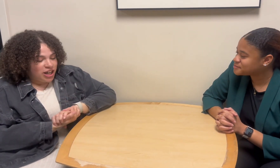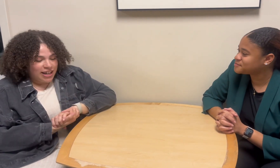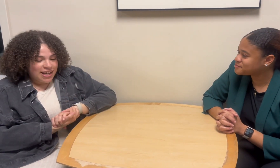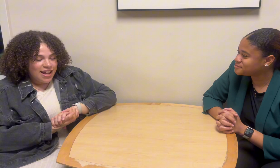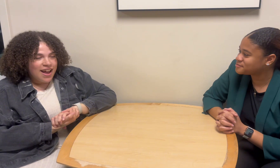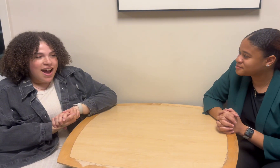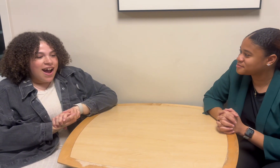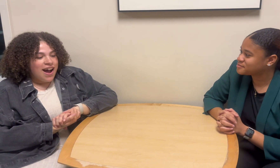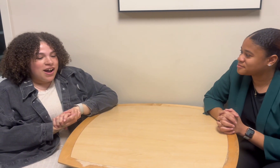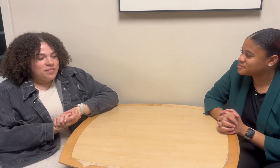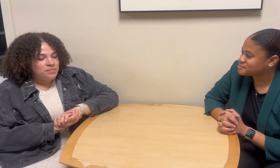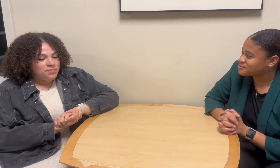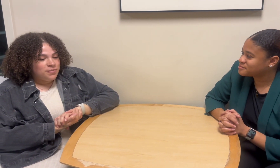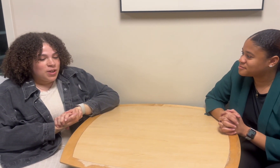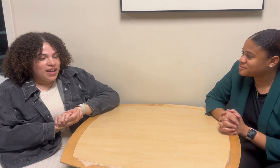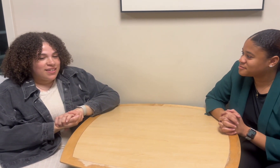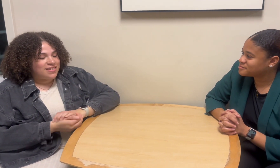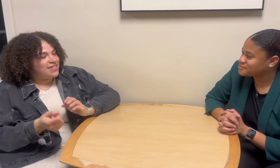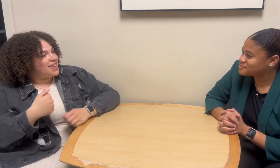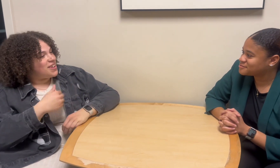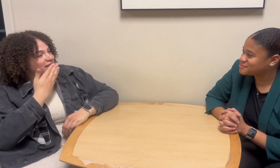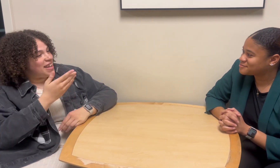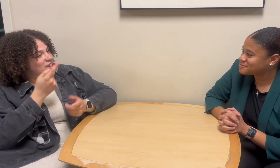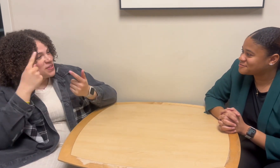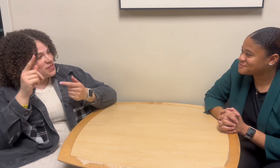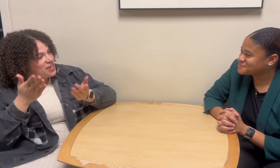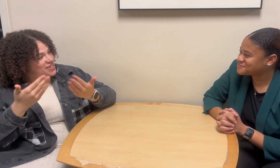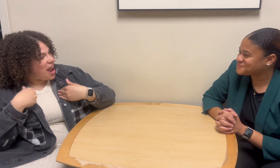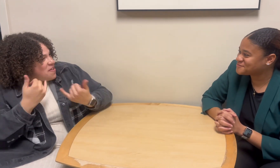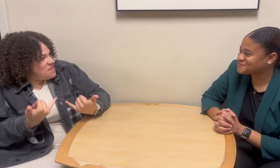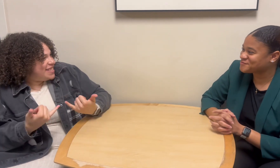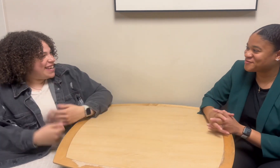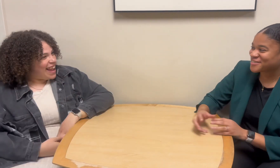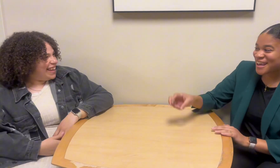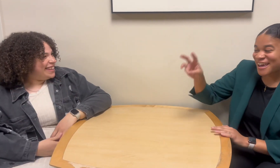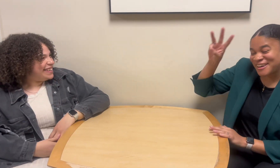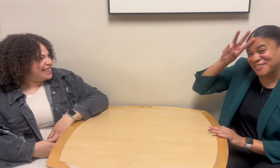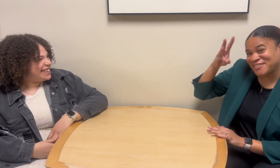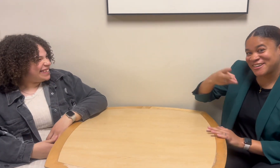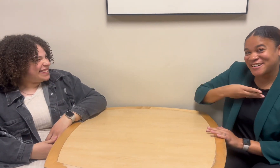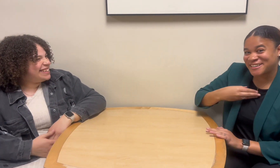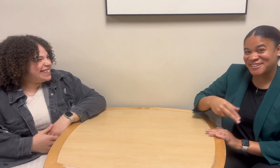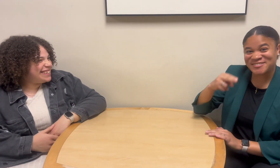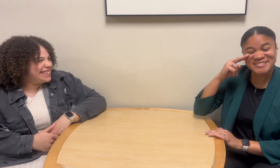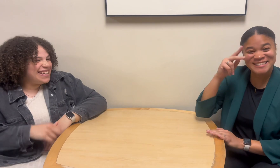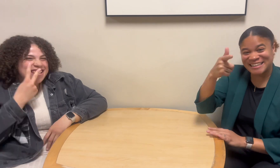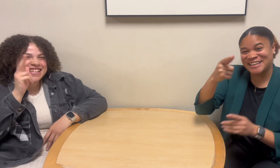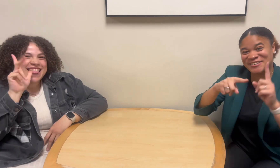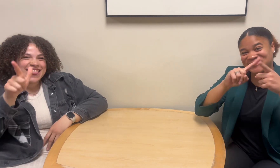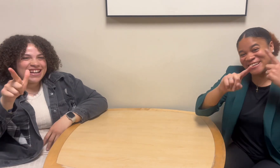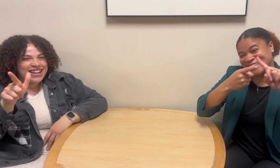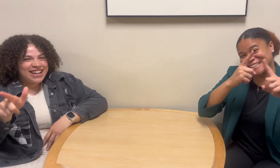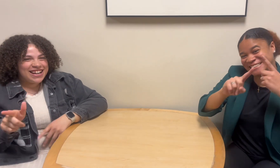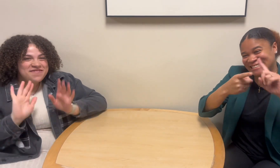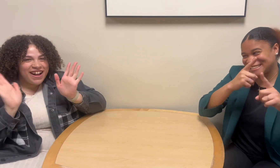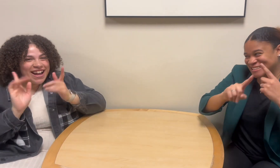it. So yeah, thank you for having me today. You're welcome. See you later, friends.